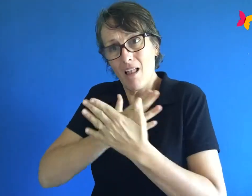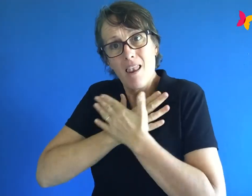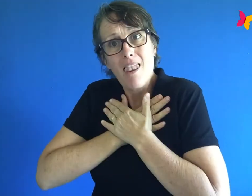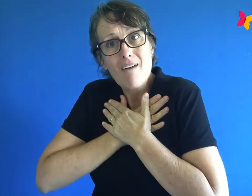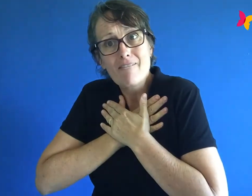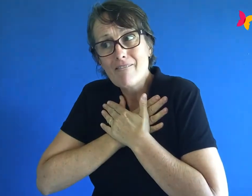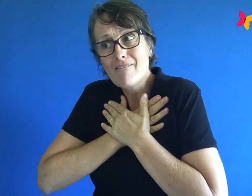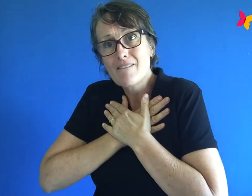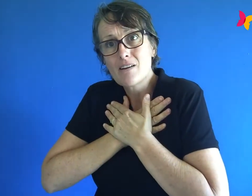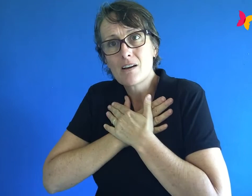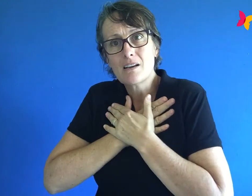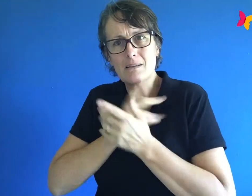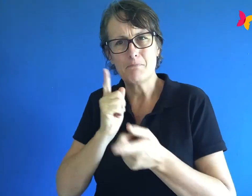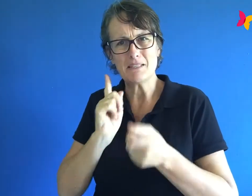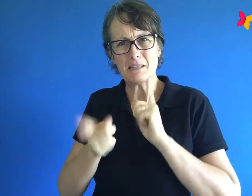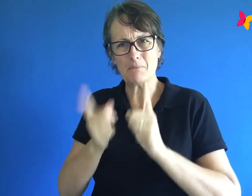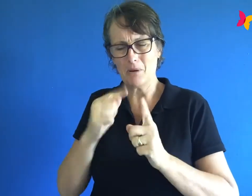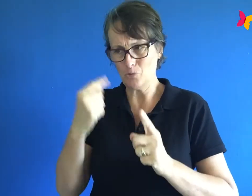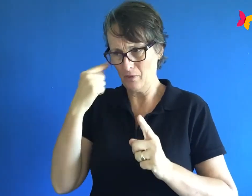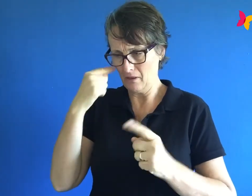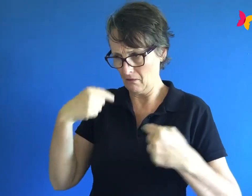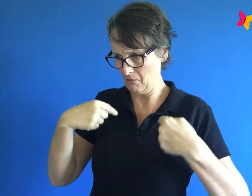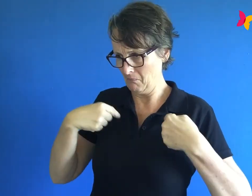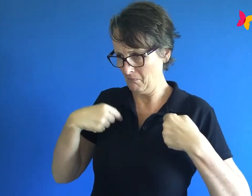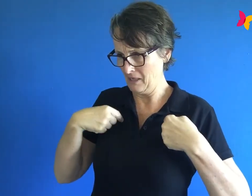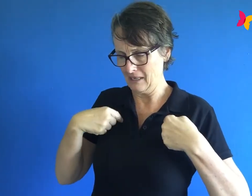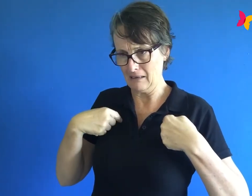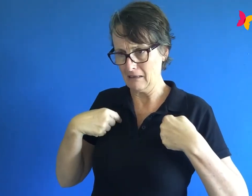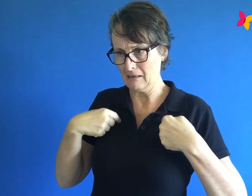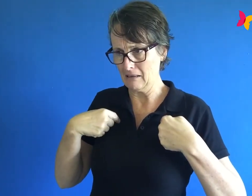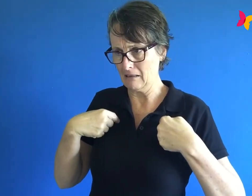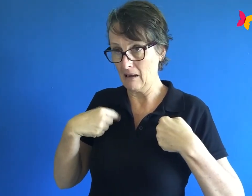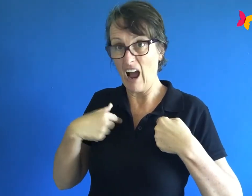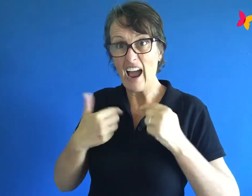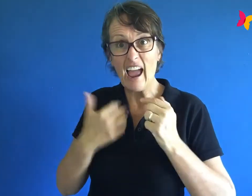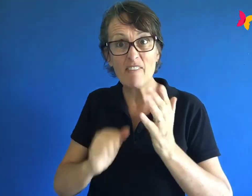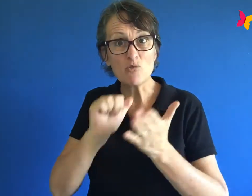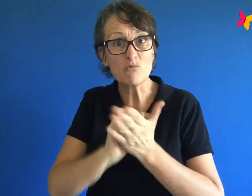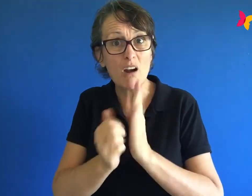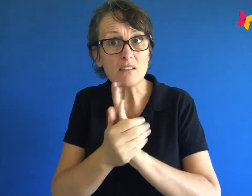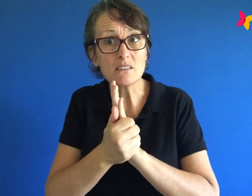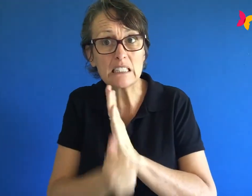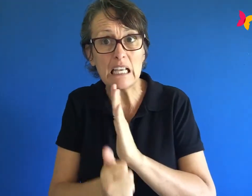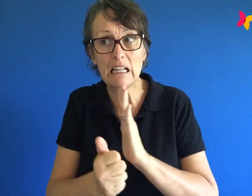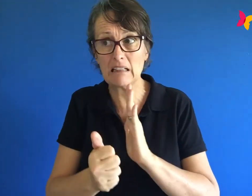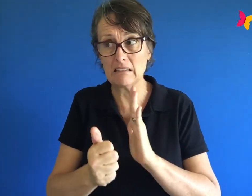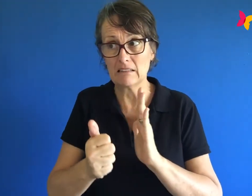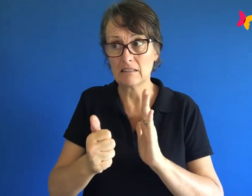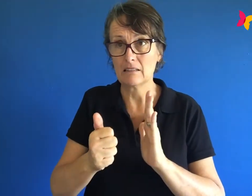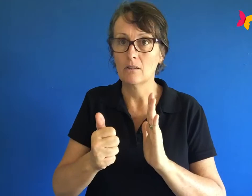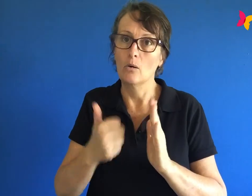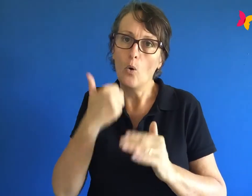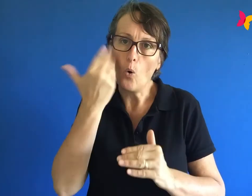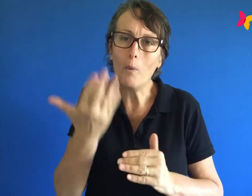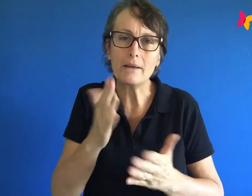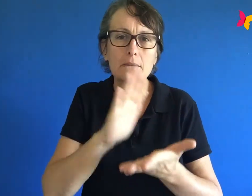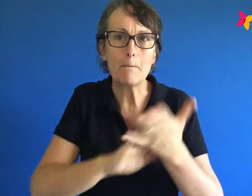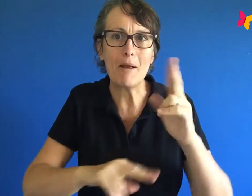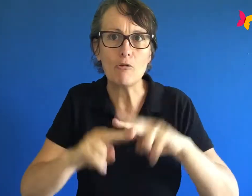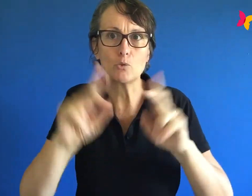guardian, you second guess your skills all the time. So as a parent, you second guess what you're doing anyway, because you kind of got no idea, right?